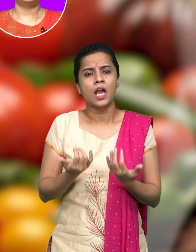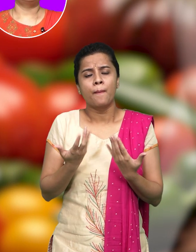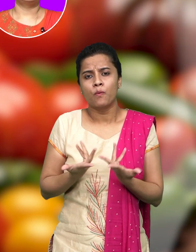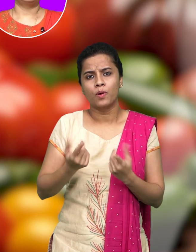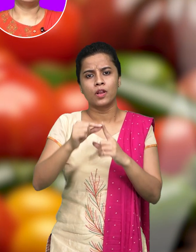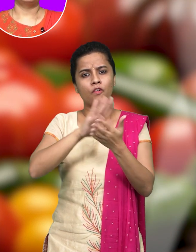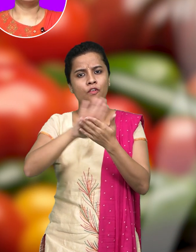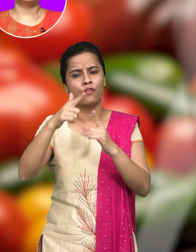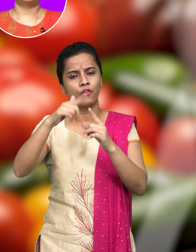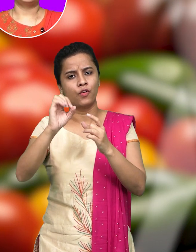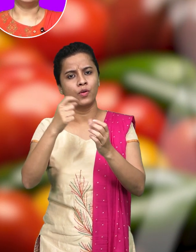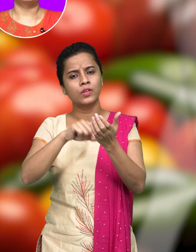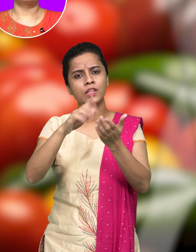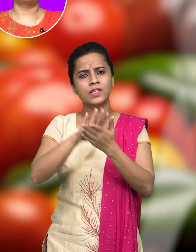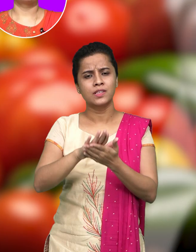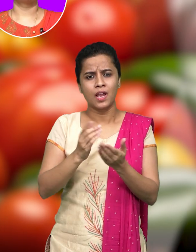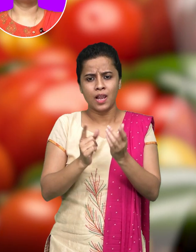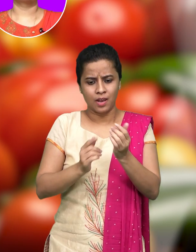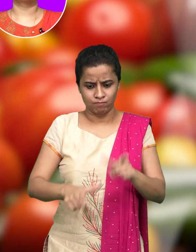take shelter in the host tree.